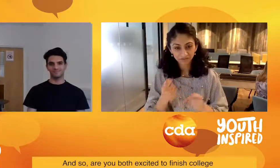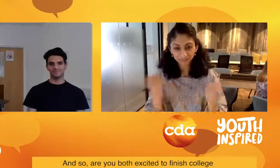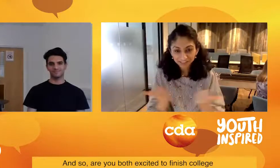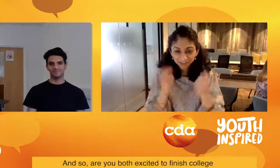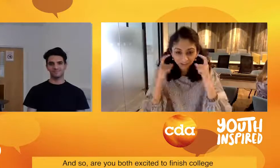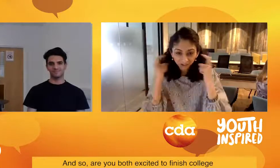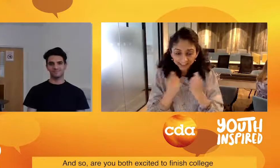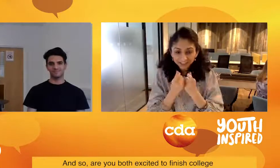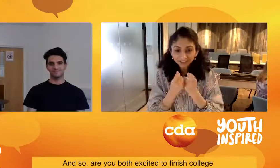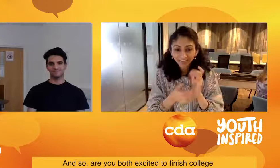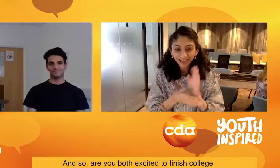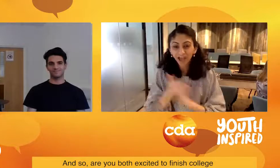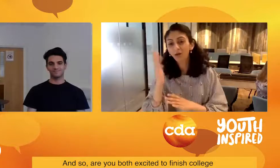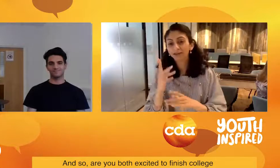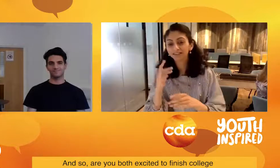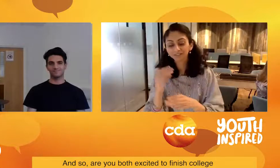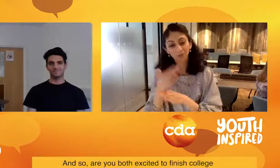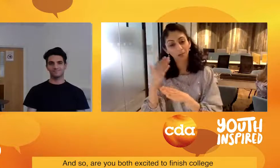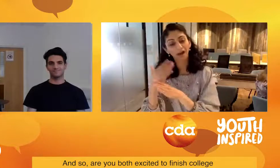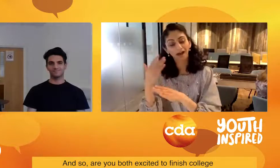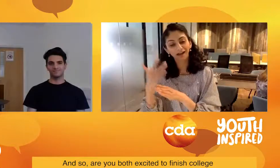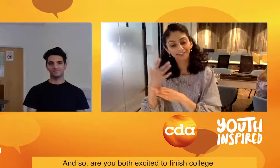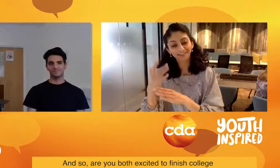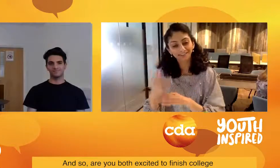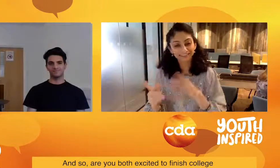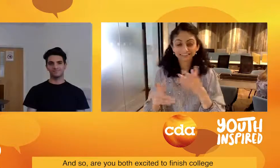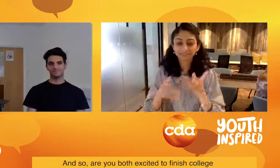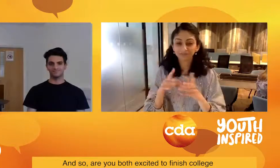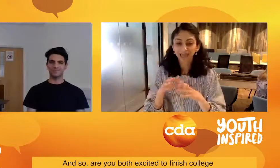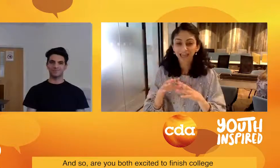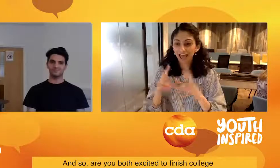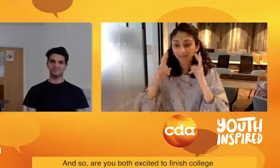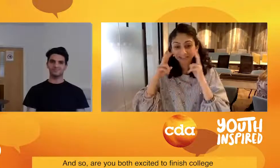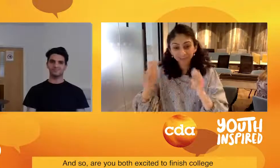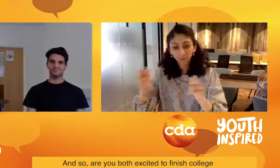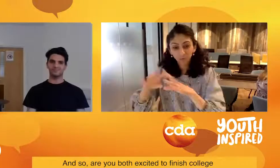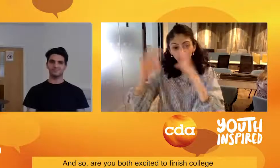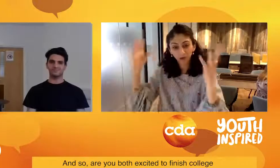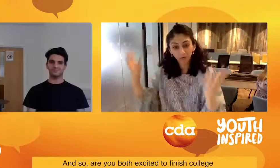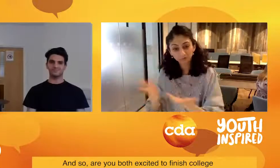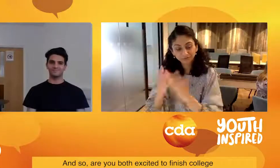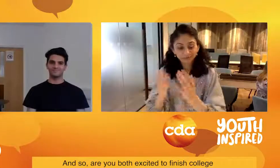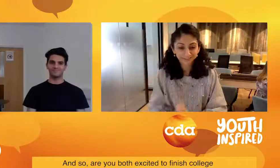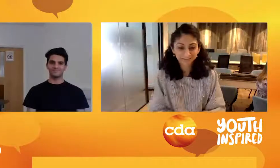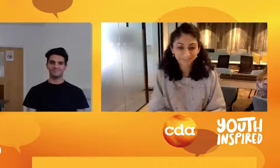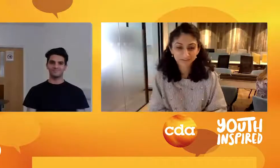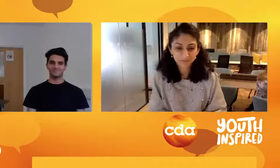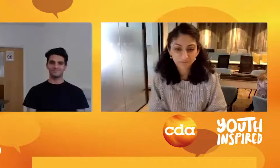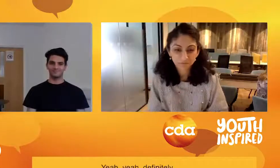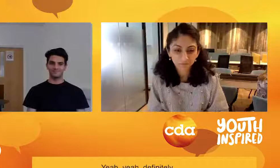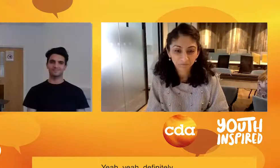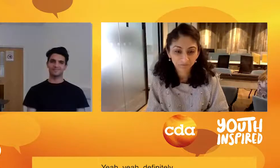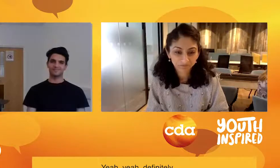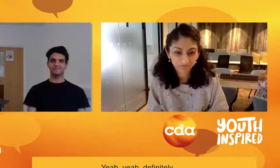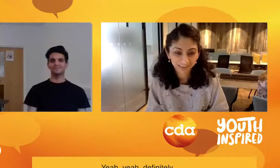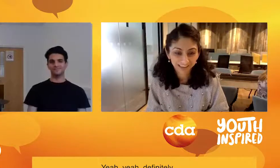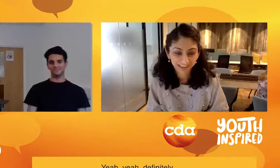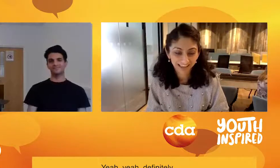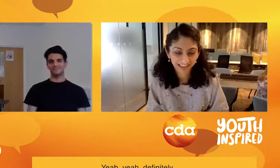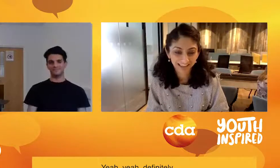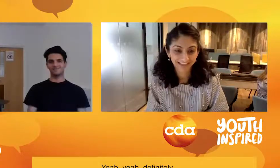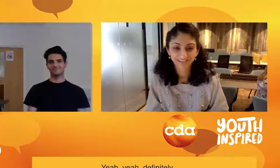And so are you both excited to finish college and go off to work? Explore the world?